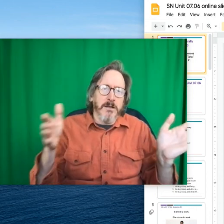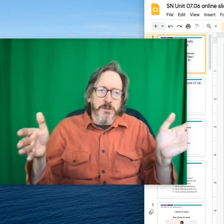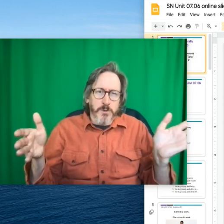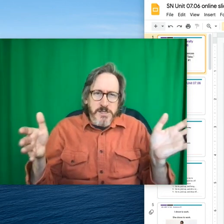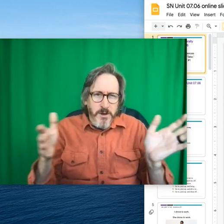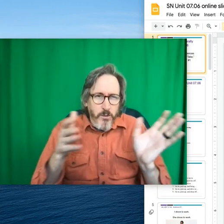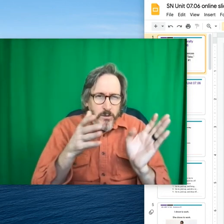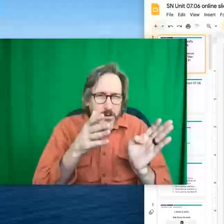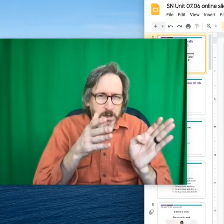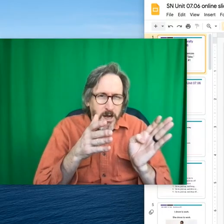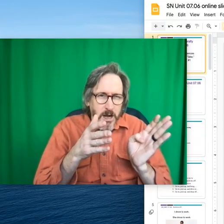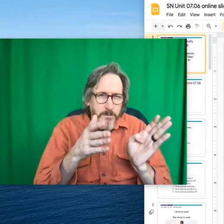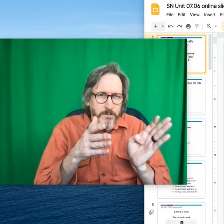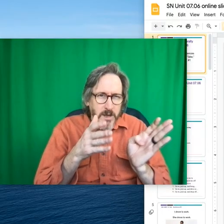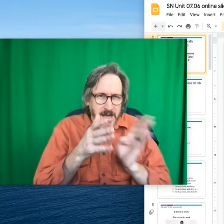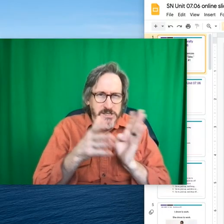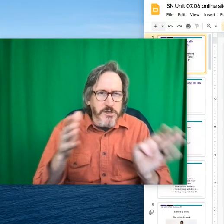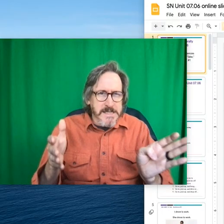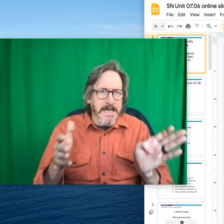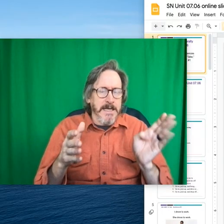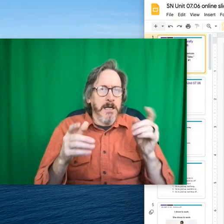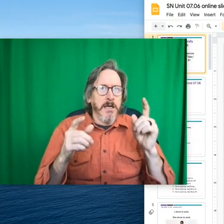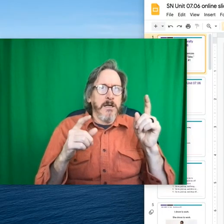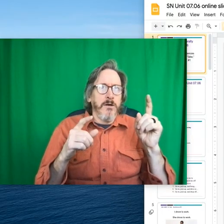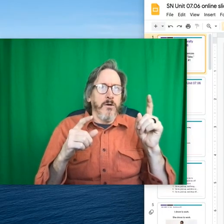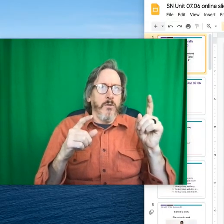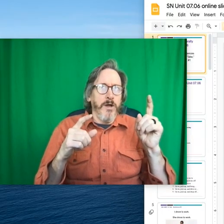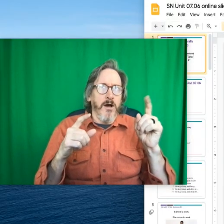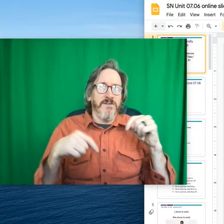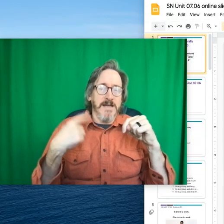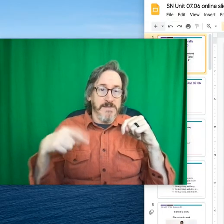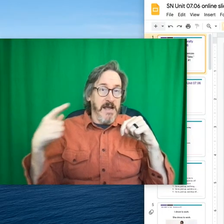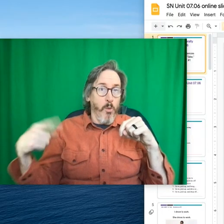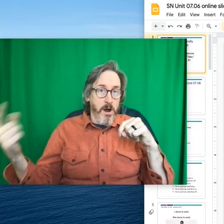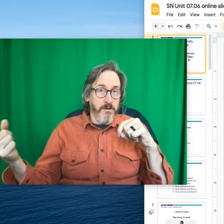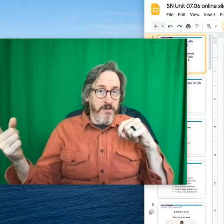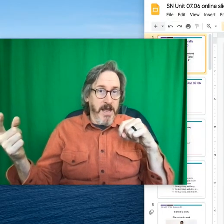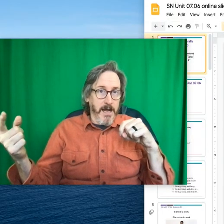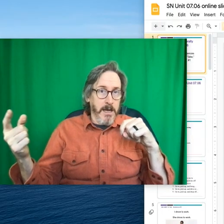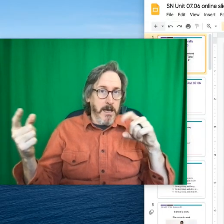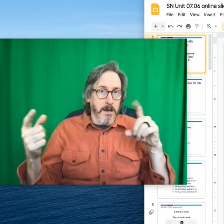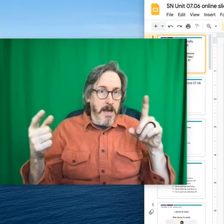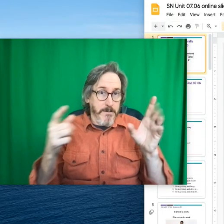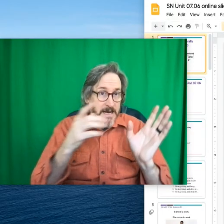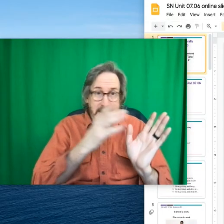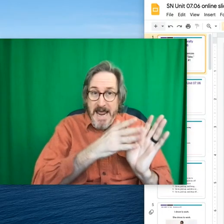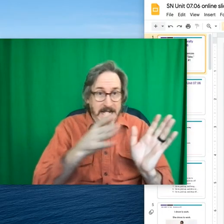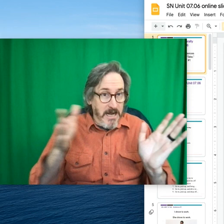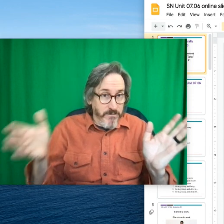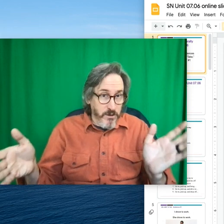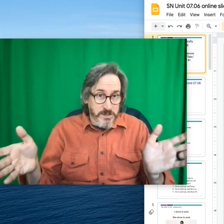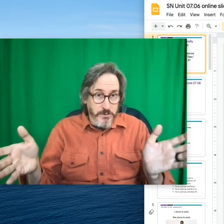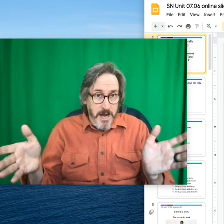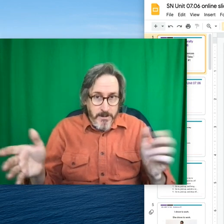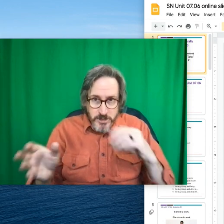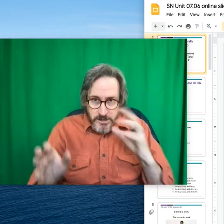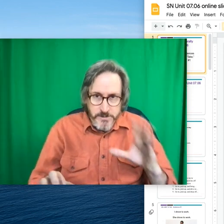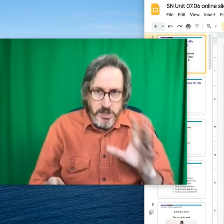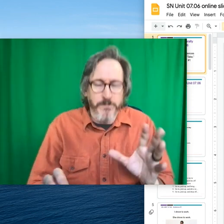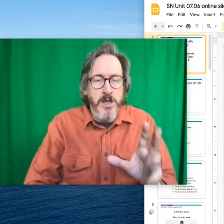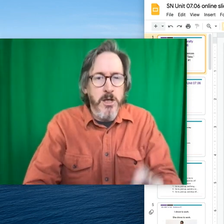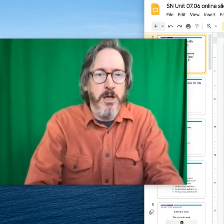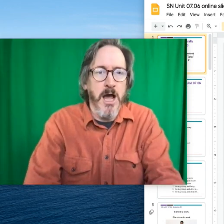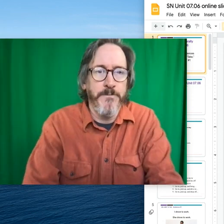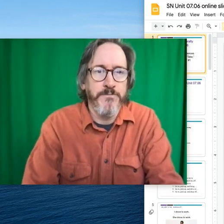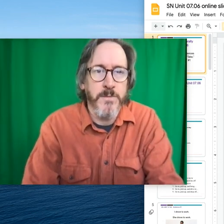separate English ones, but as you'll see, we oftentimes say one thing and mean any of those 3 options.